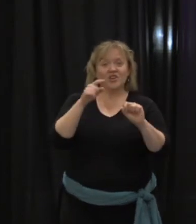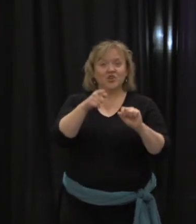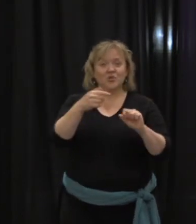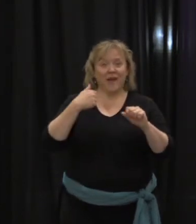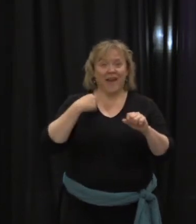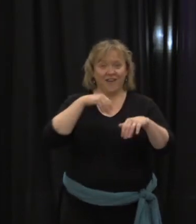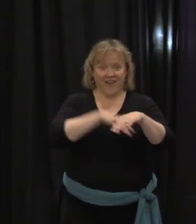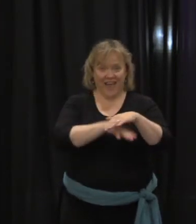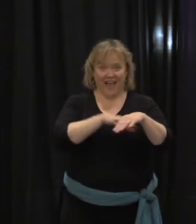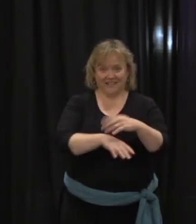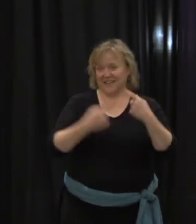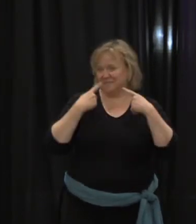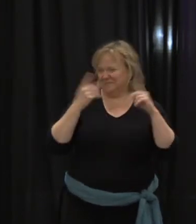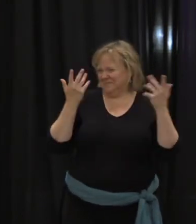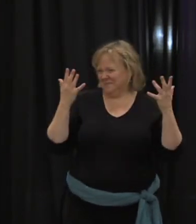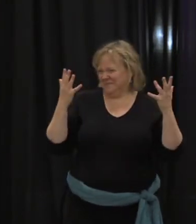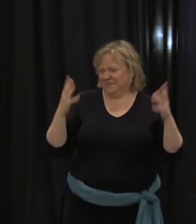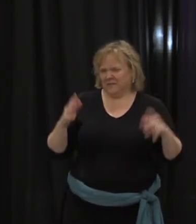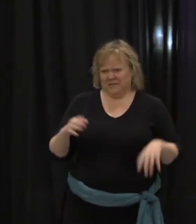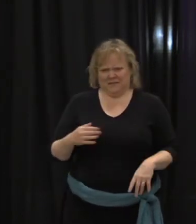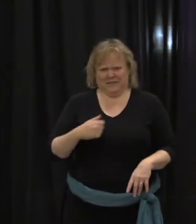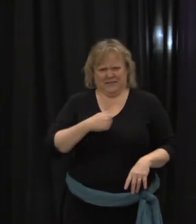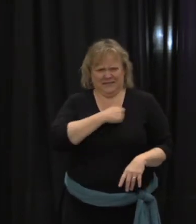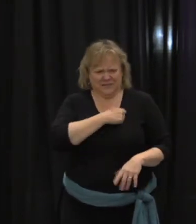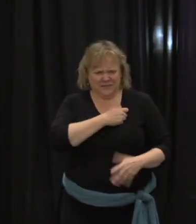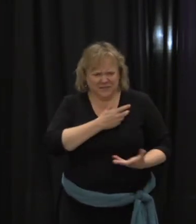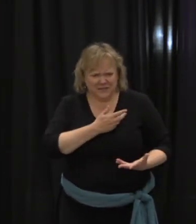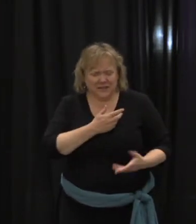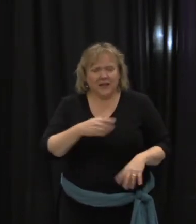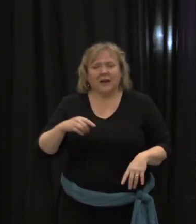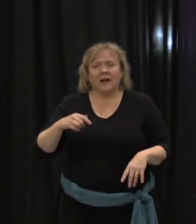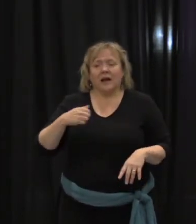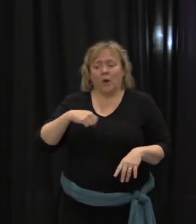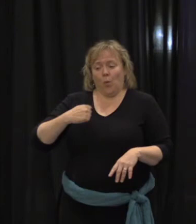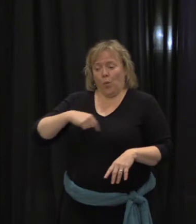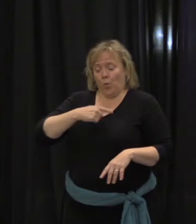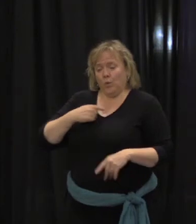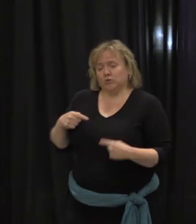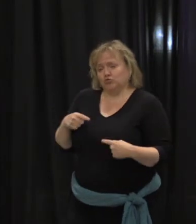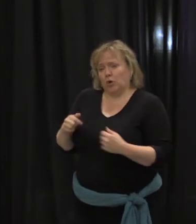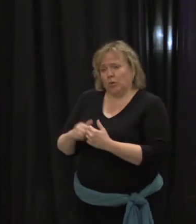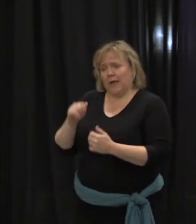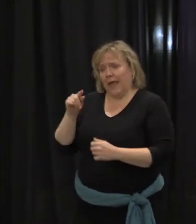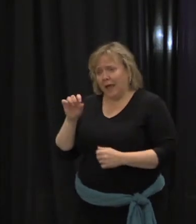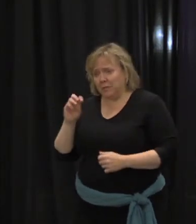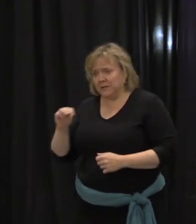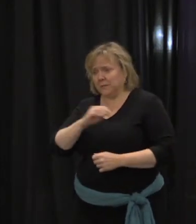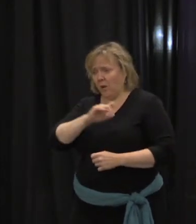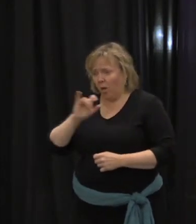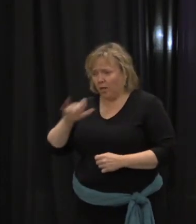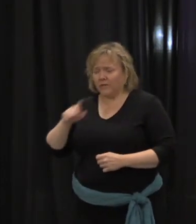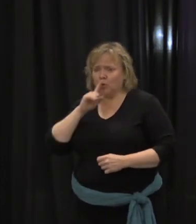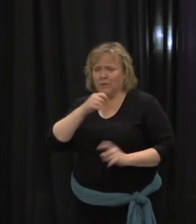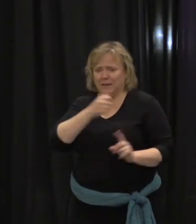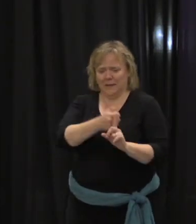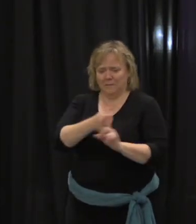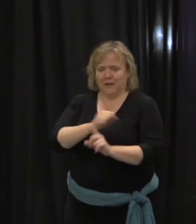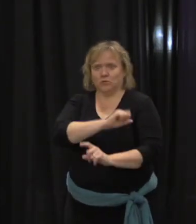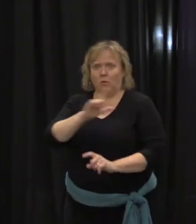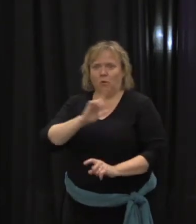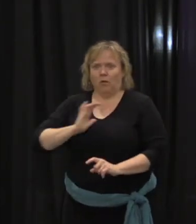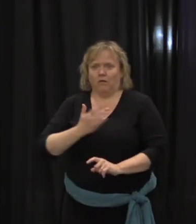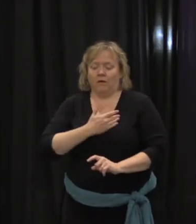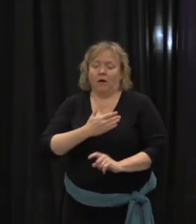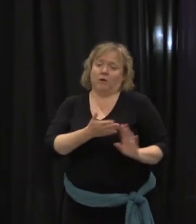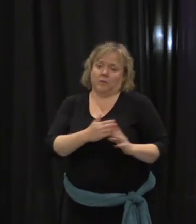Are you kidding me? Ableism is a part of all of our struggles and gets used against all of our communities. It is a critical